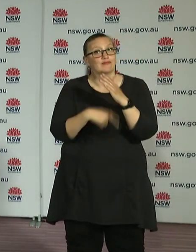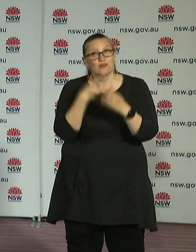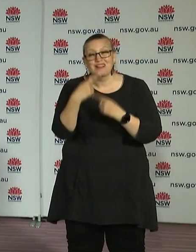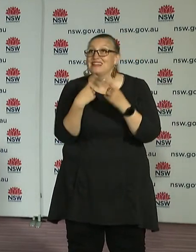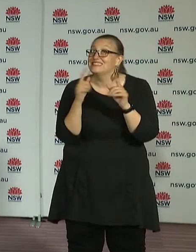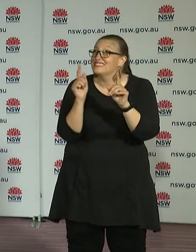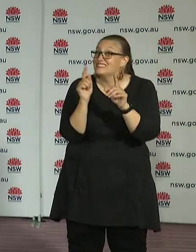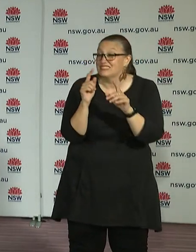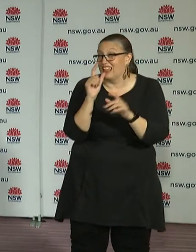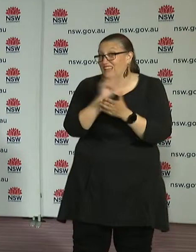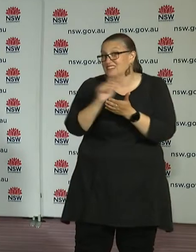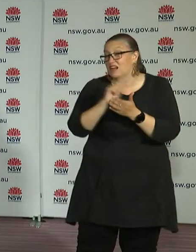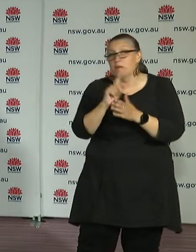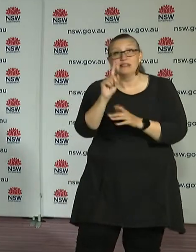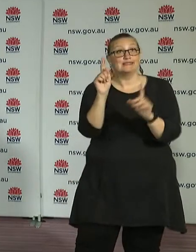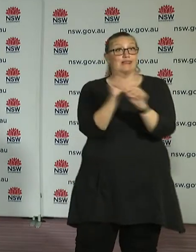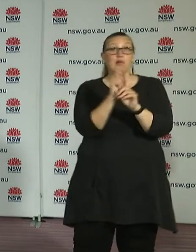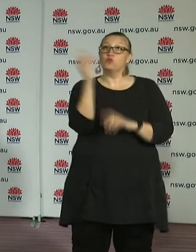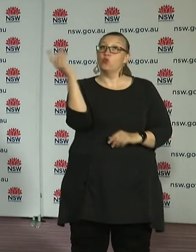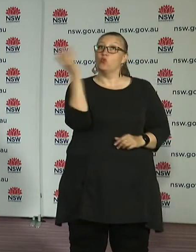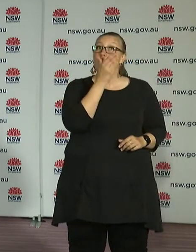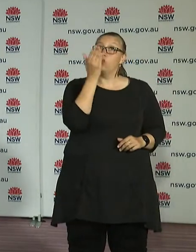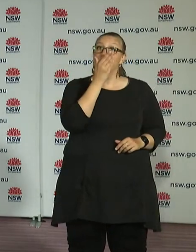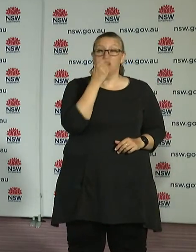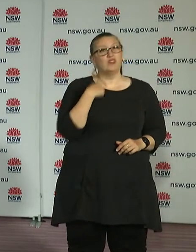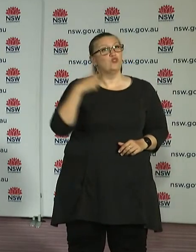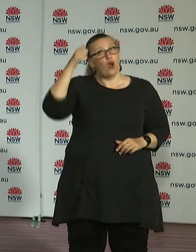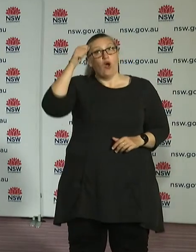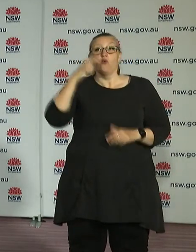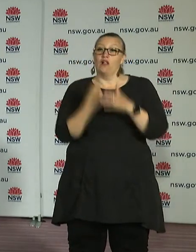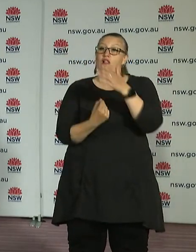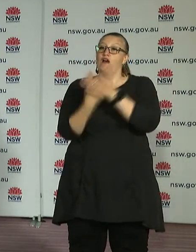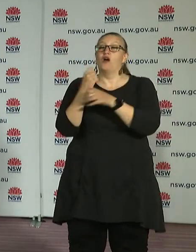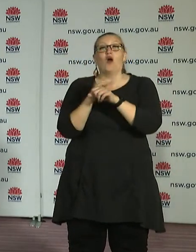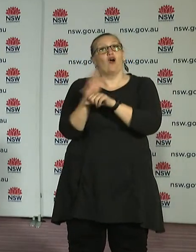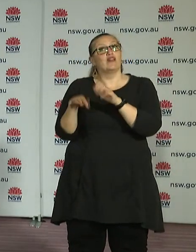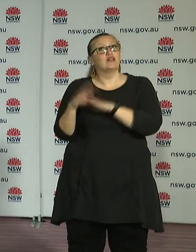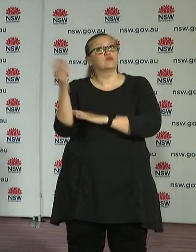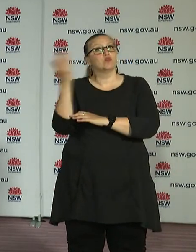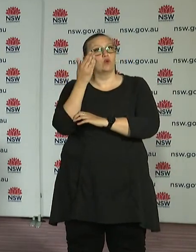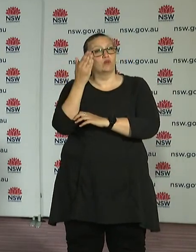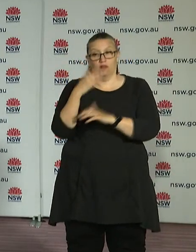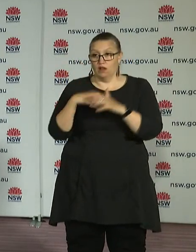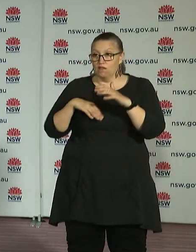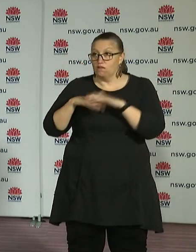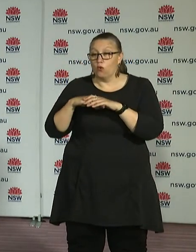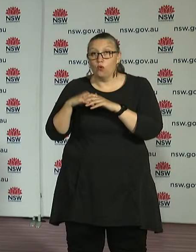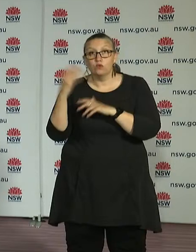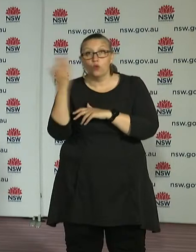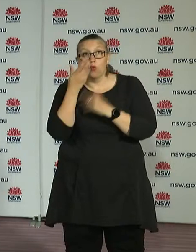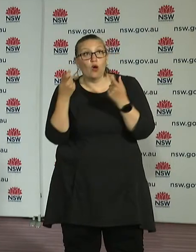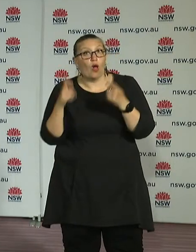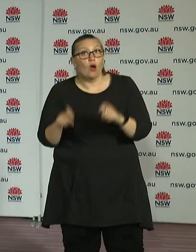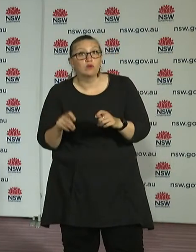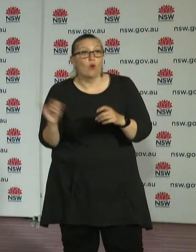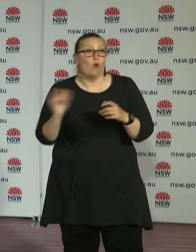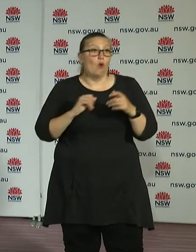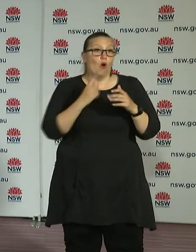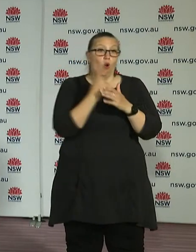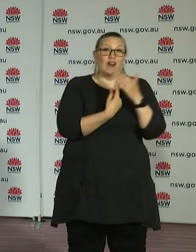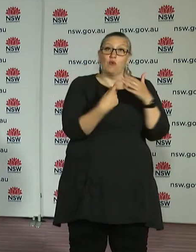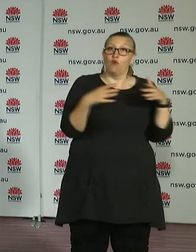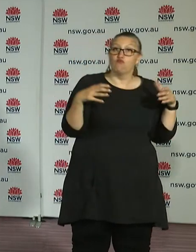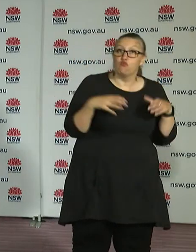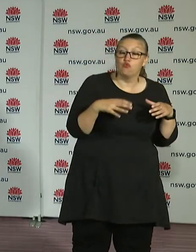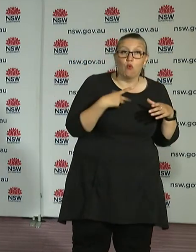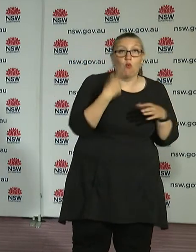schools. For example, we expect there to be cases in schools, regrettably. Does it mean the whole school shut down or just a year? So we're going through all those processes